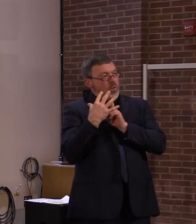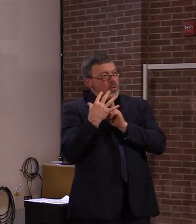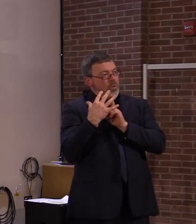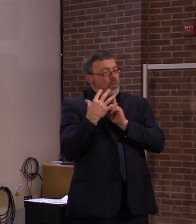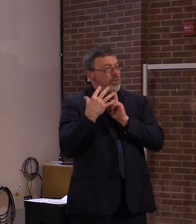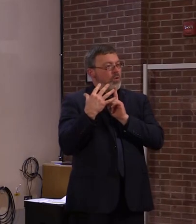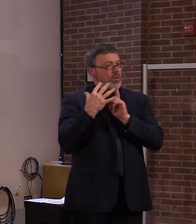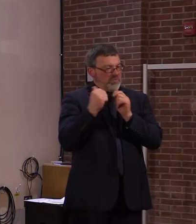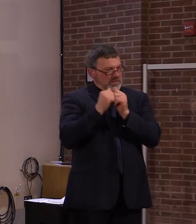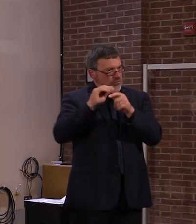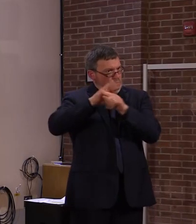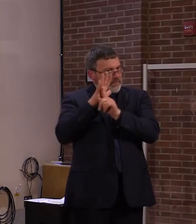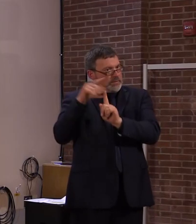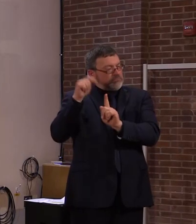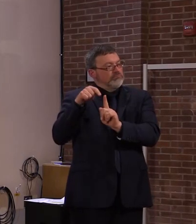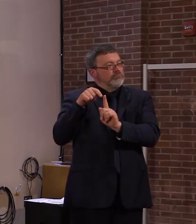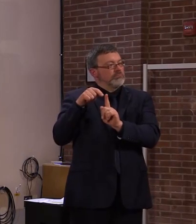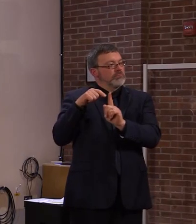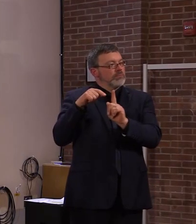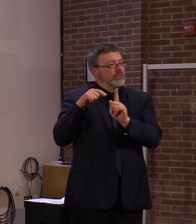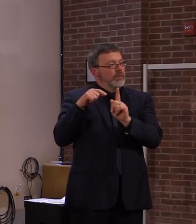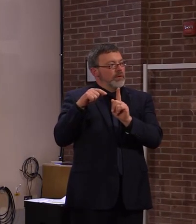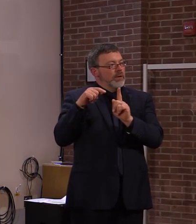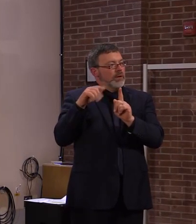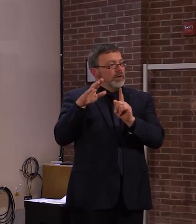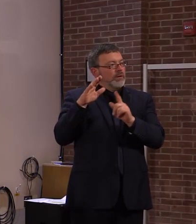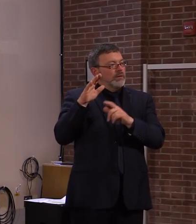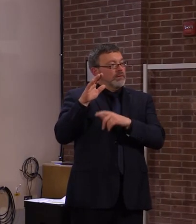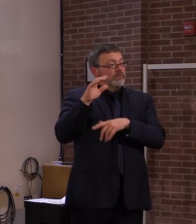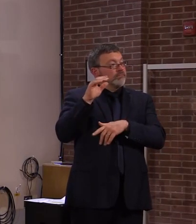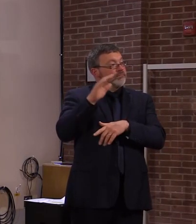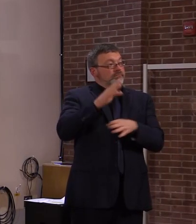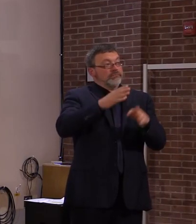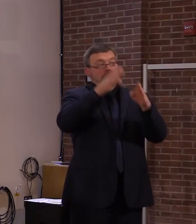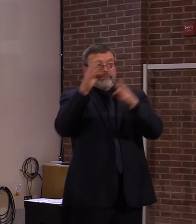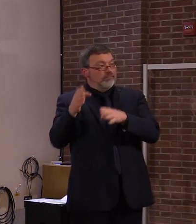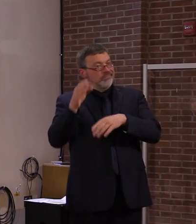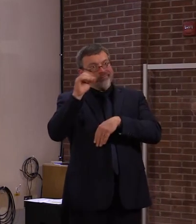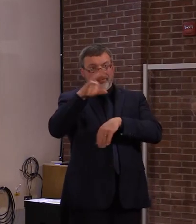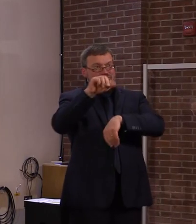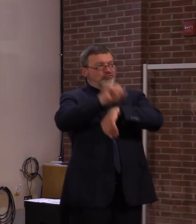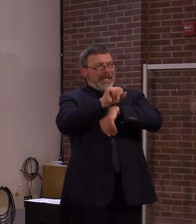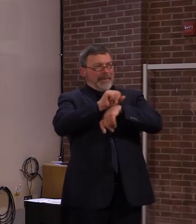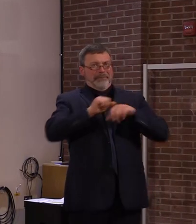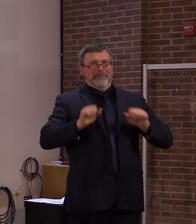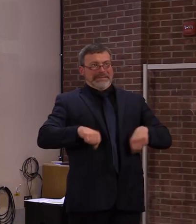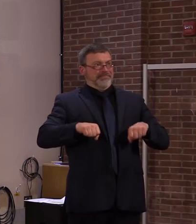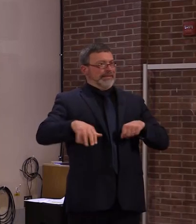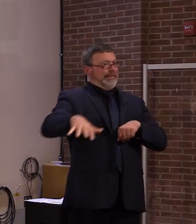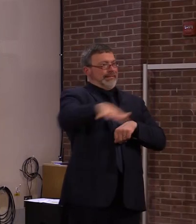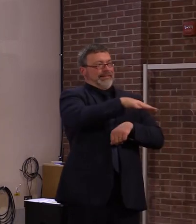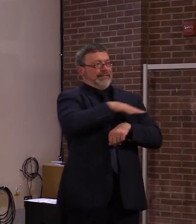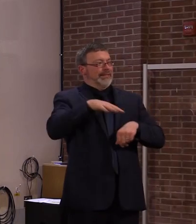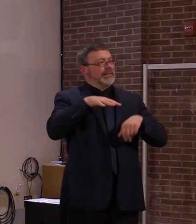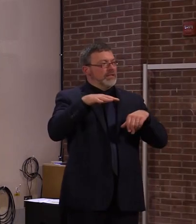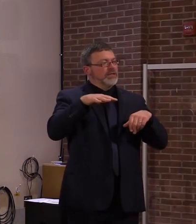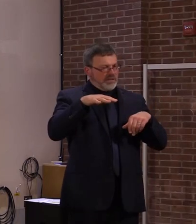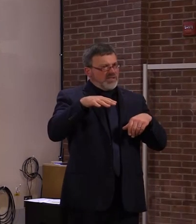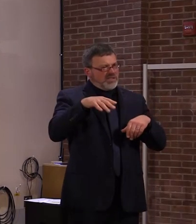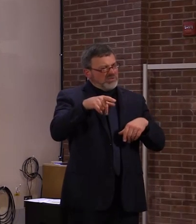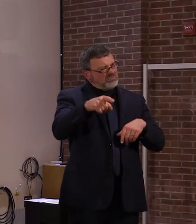COVID-19, or an occupation where you feel exposed to COVID-19, you are eligible. And then